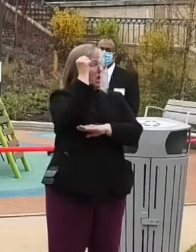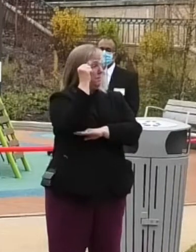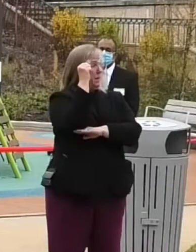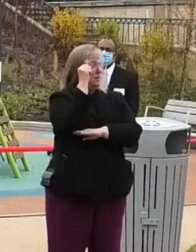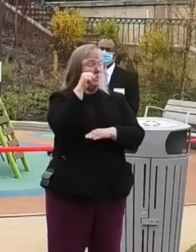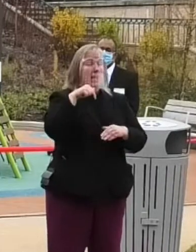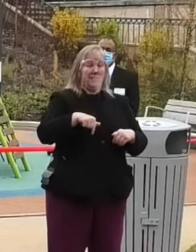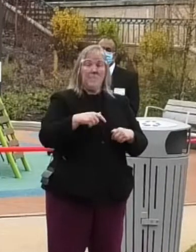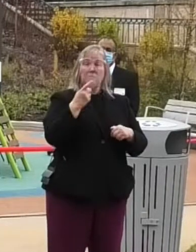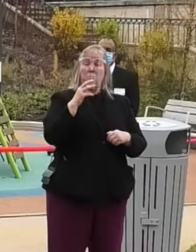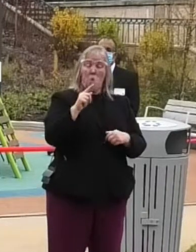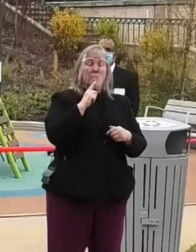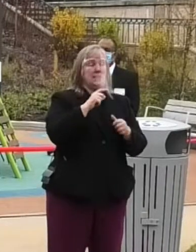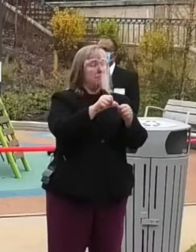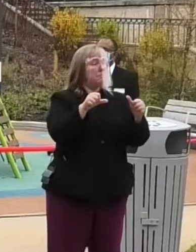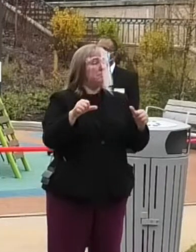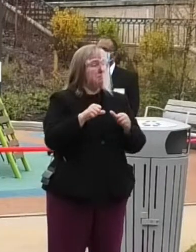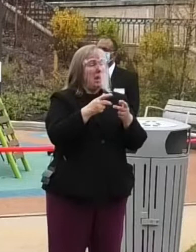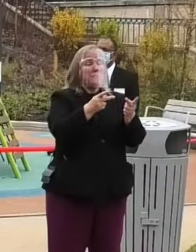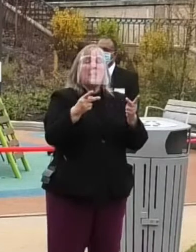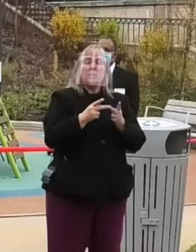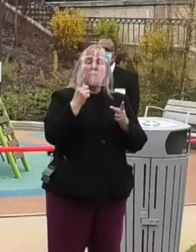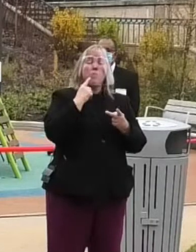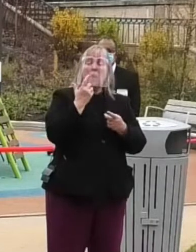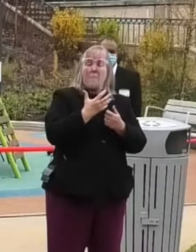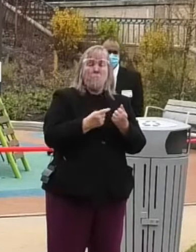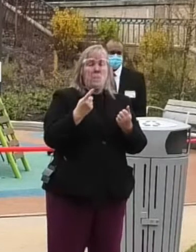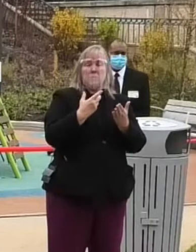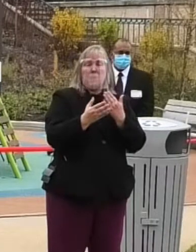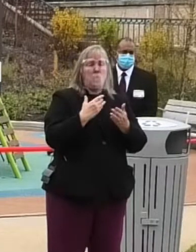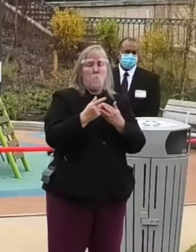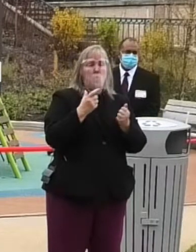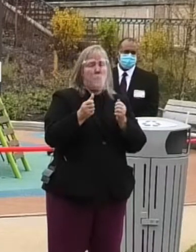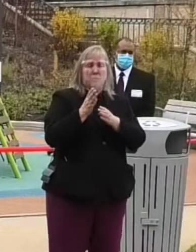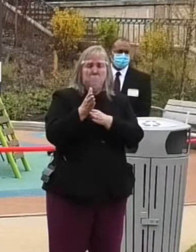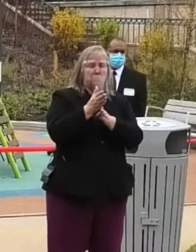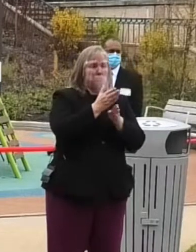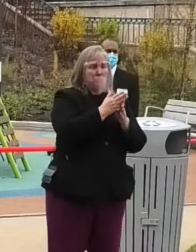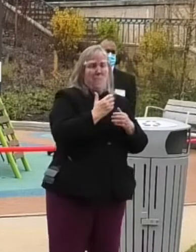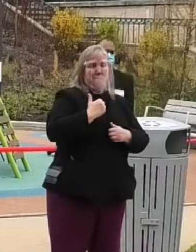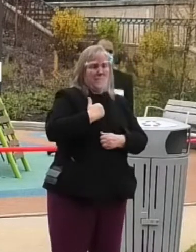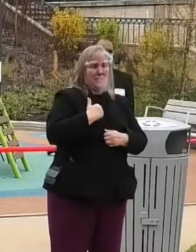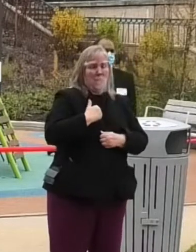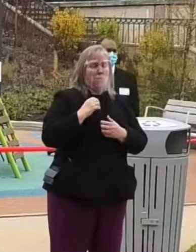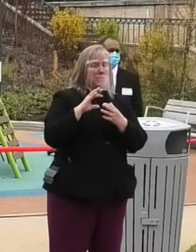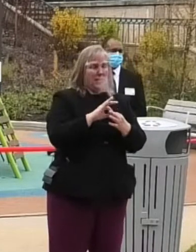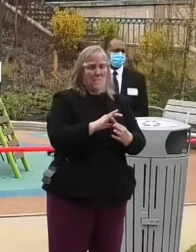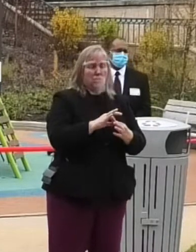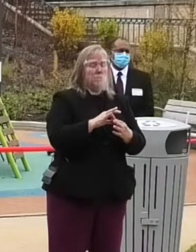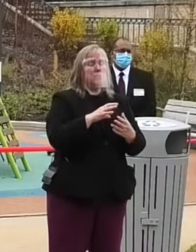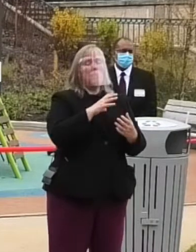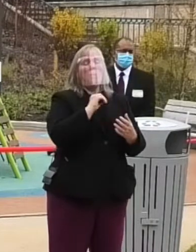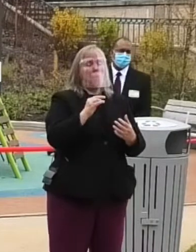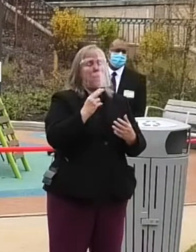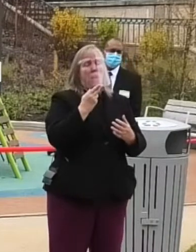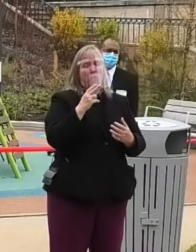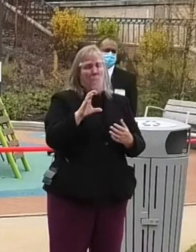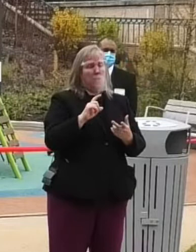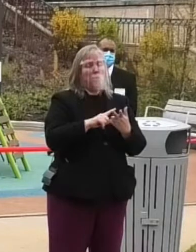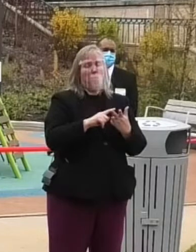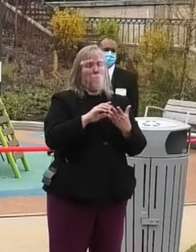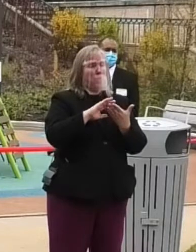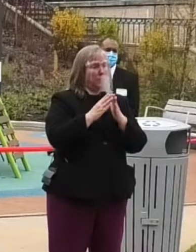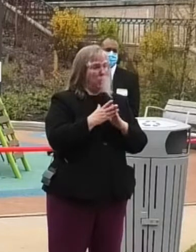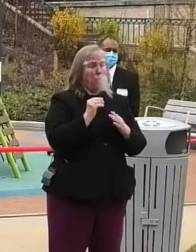park is a space for everyone, regardless of any direct connection to the military, to the Howard County or Columbia community, or the Bailey family.